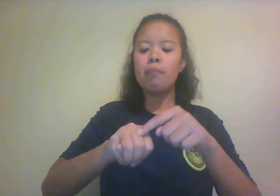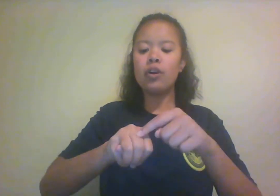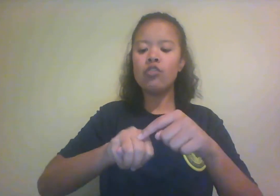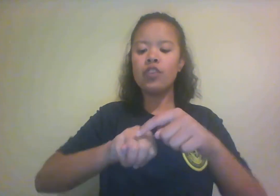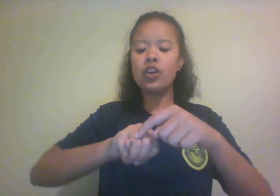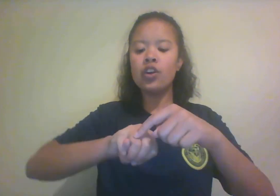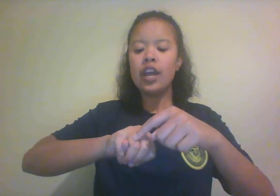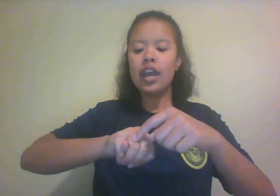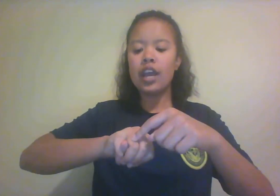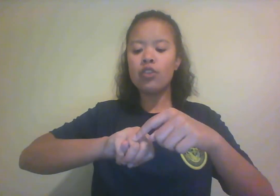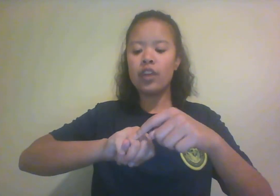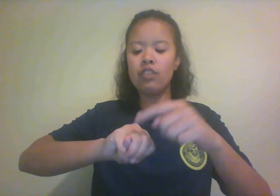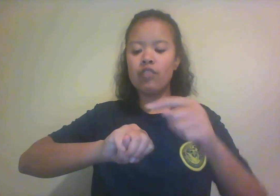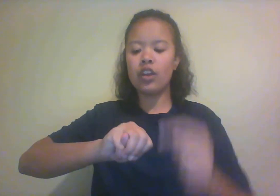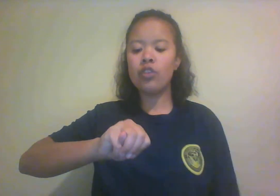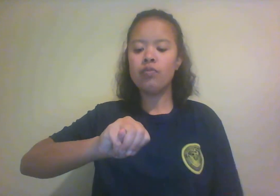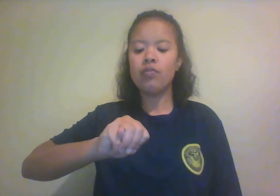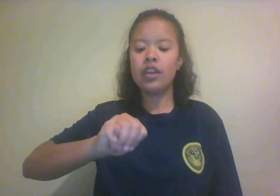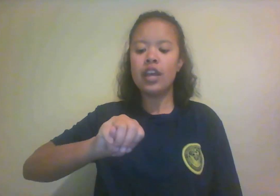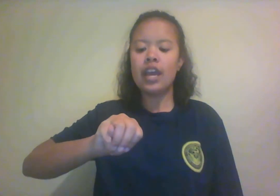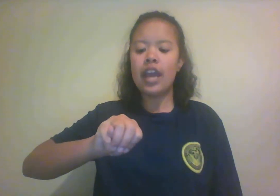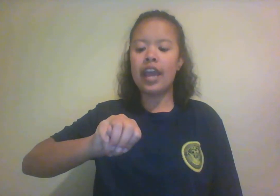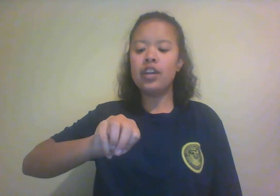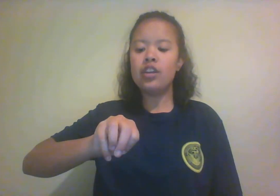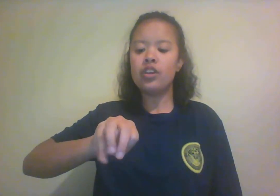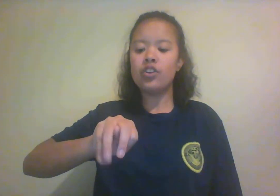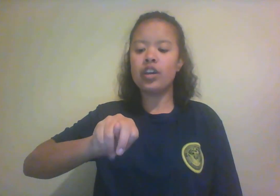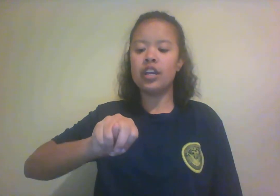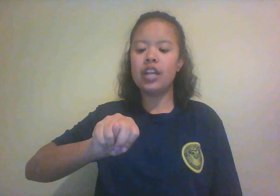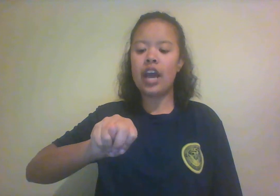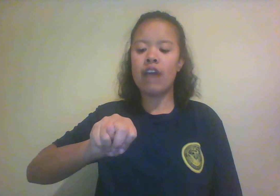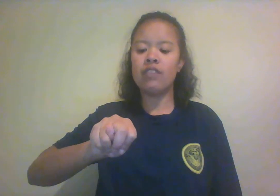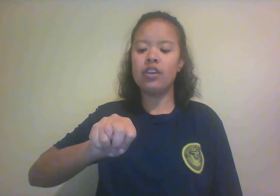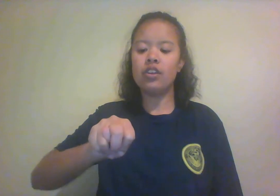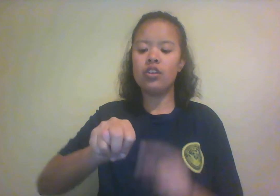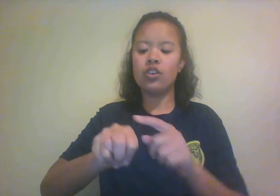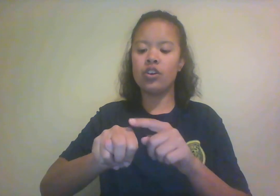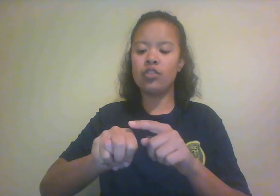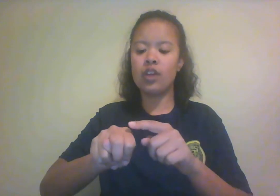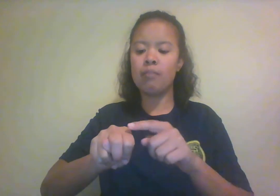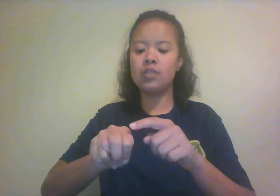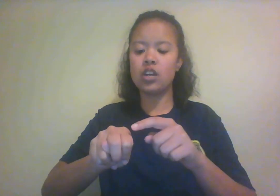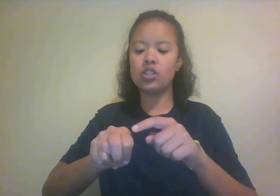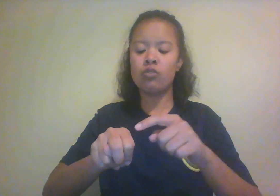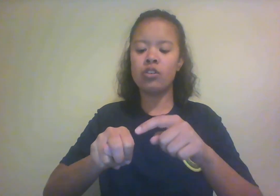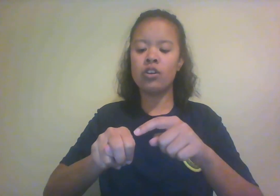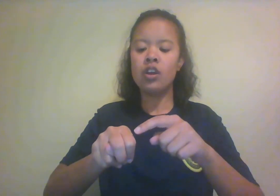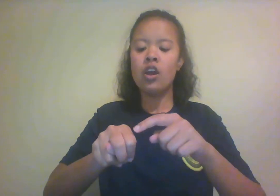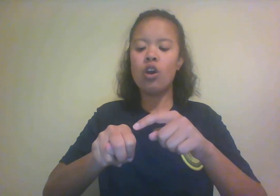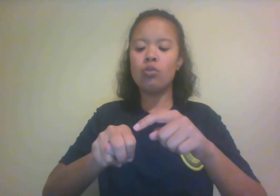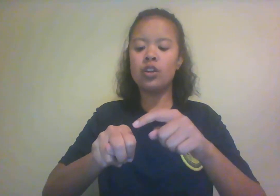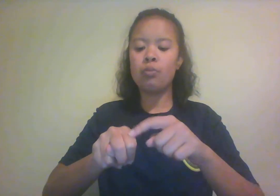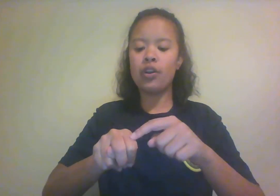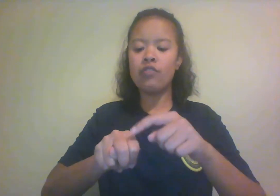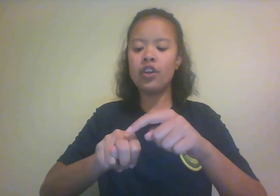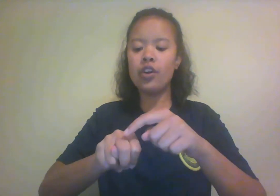middle finger, and ring finger. N, you're going to have your thumb tucked under only your pointer finger